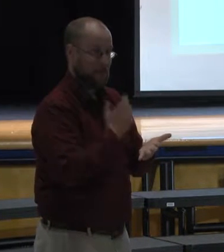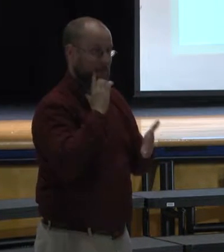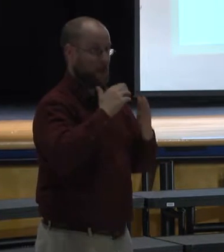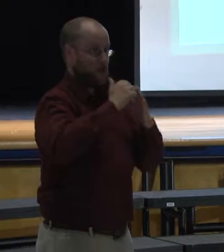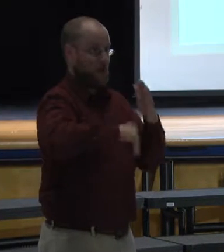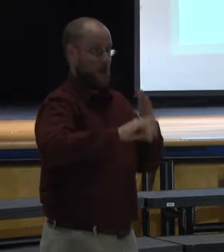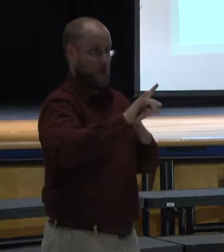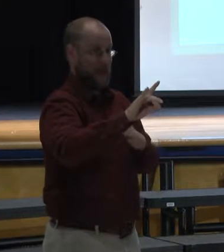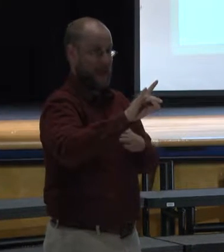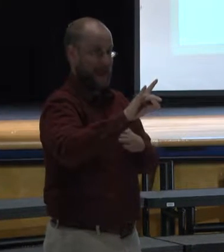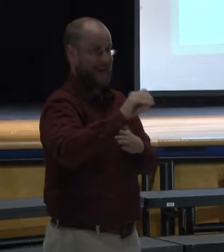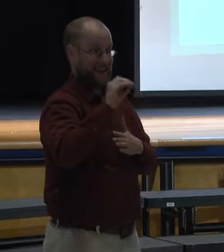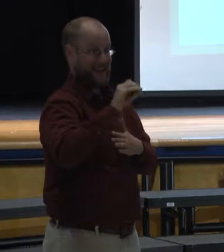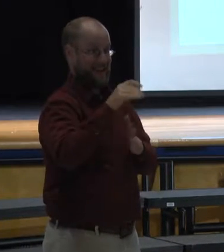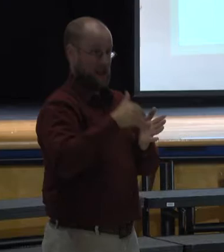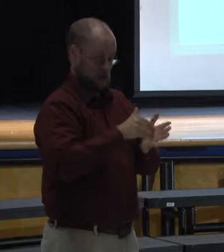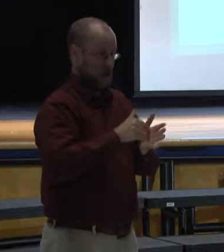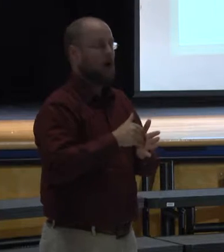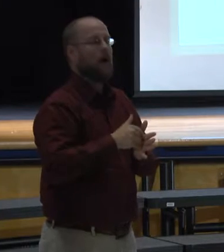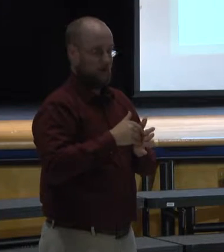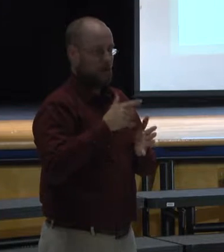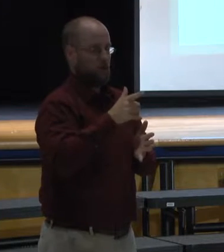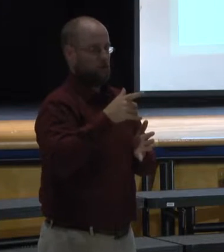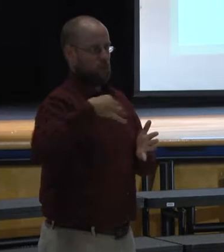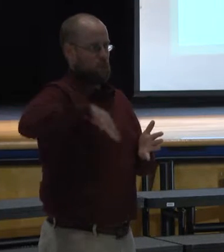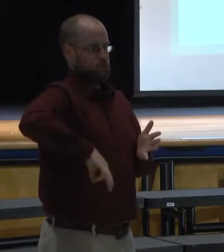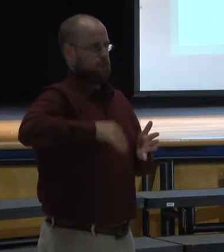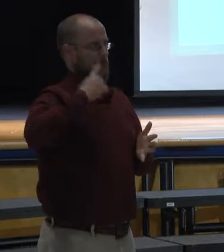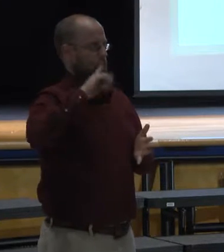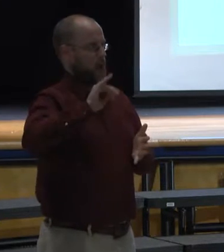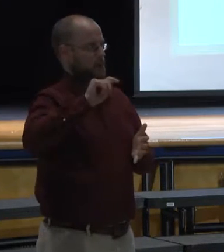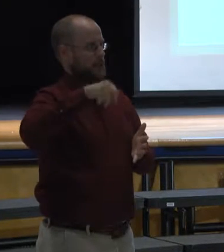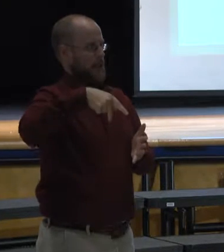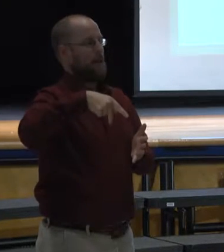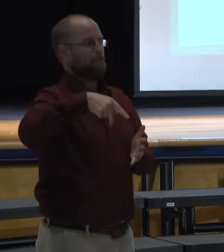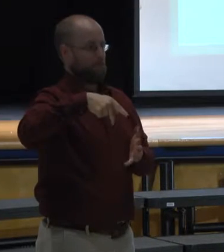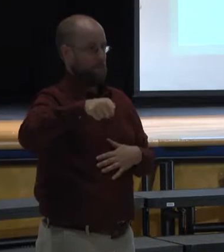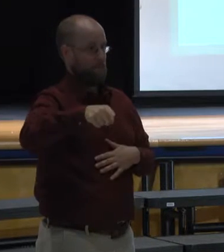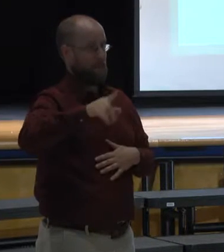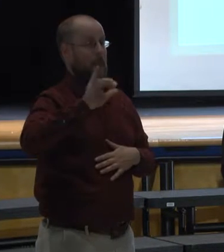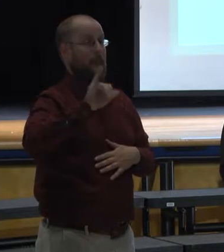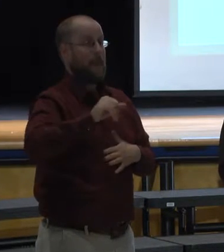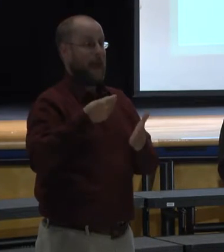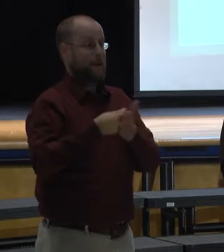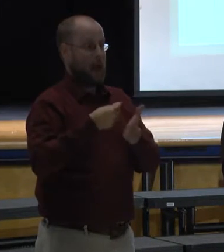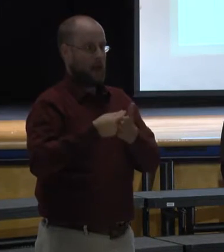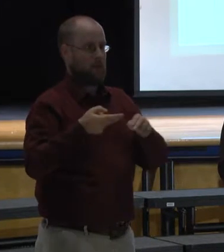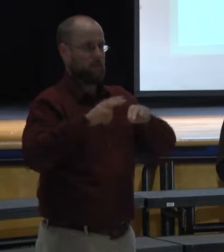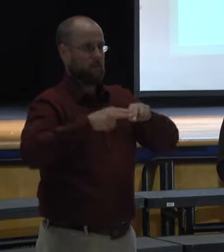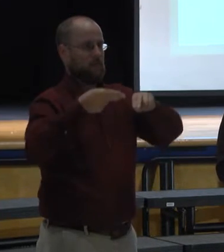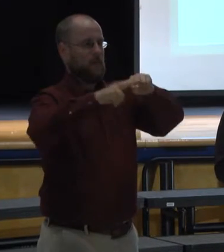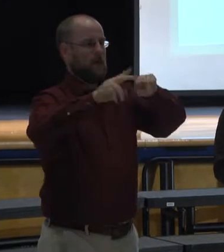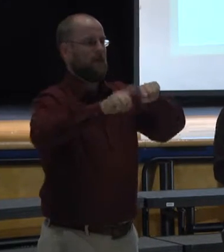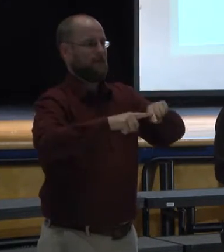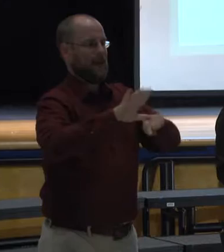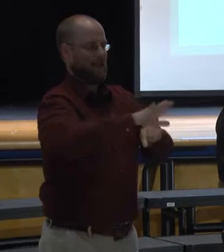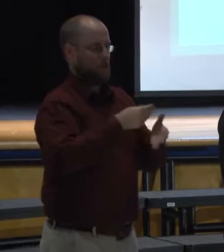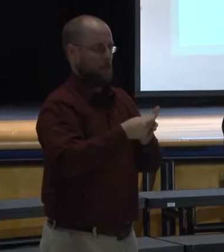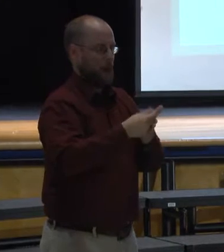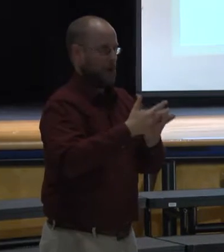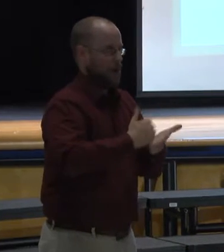for a TAP grant. All right? And that amount raises, the TAP amount raises as your income is lower and they go through the